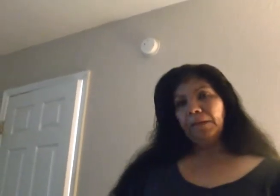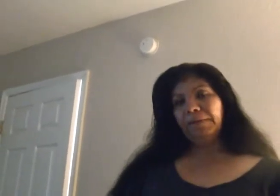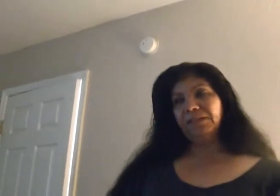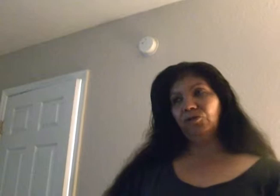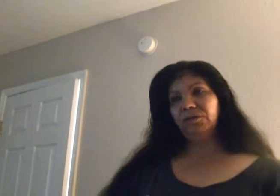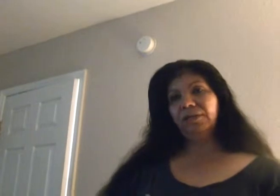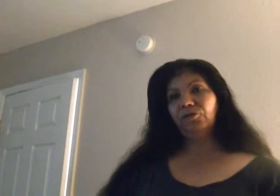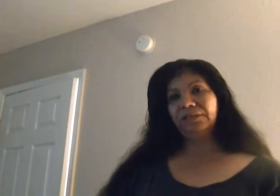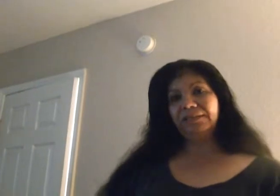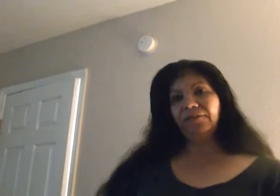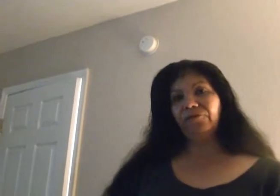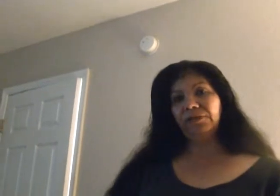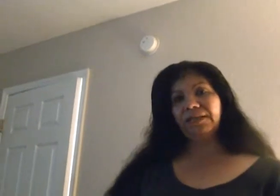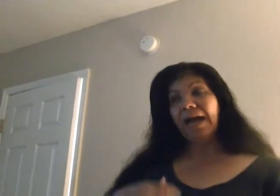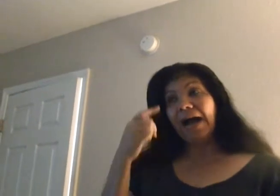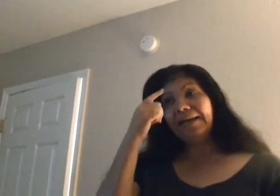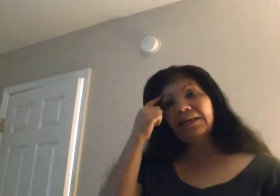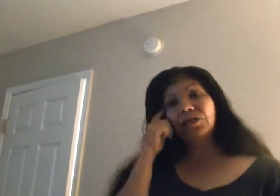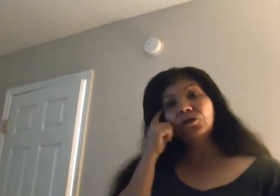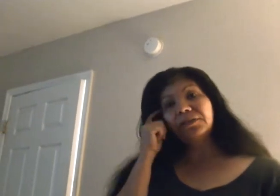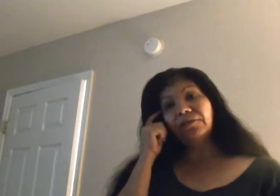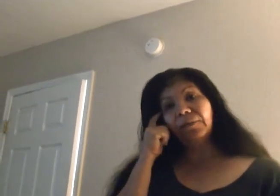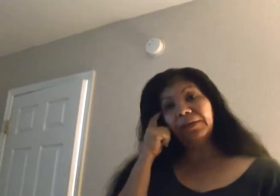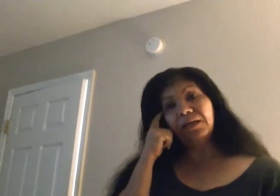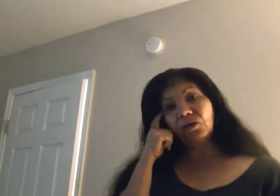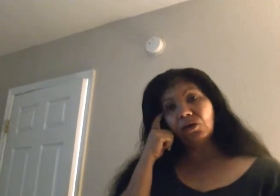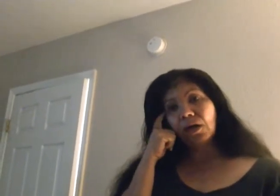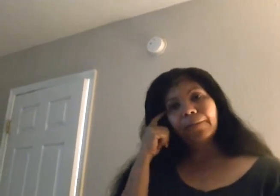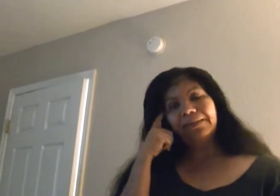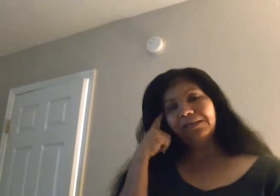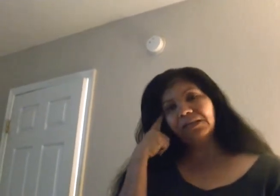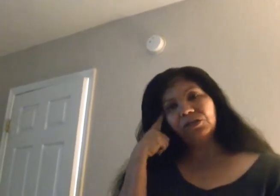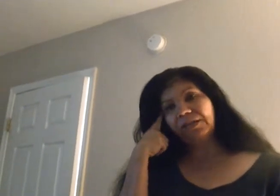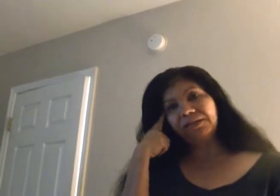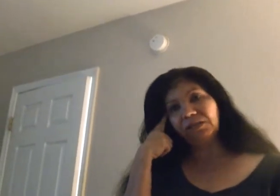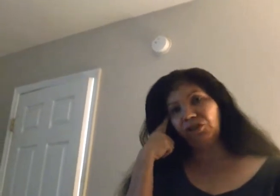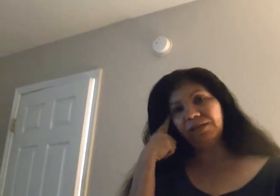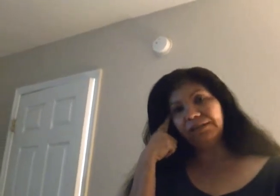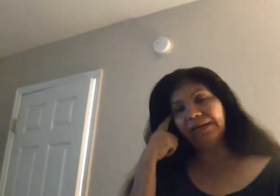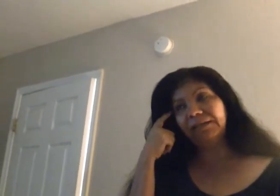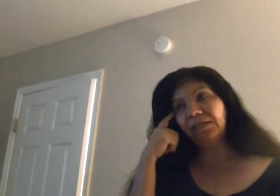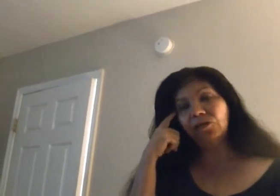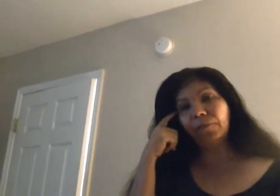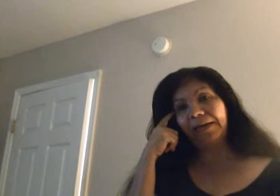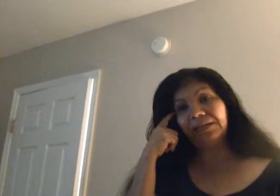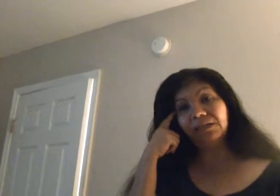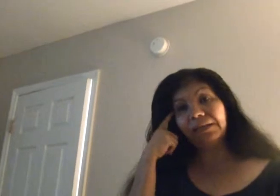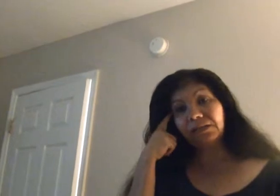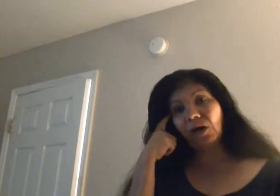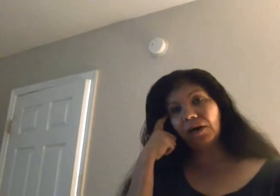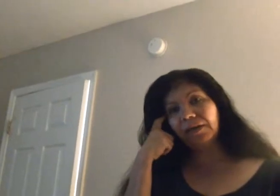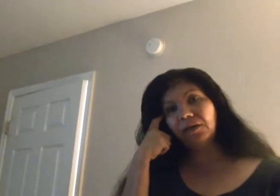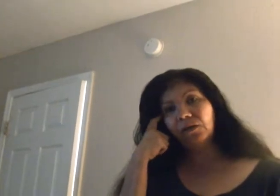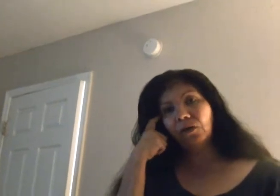because there's a difference. I can hear stuff up here, but that's not Jesus. That's either my intellect talking or